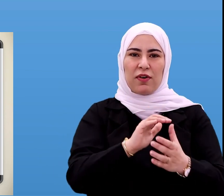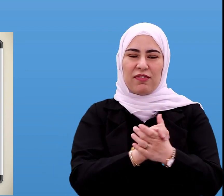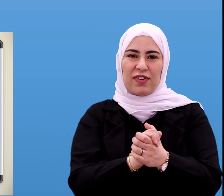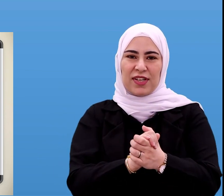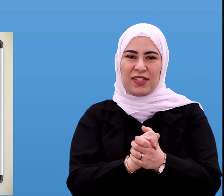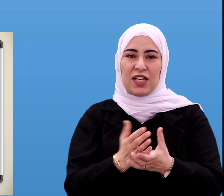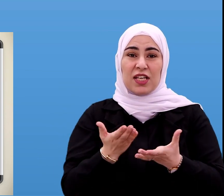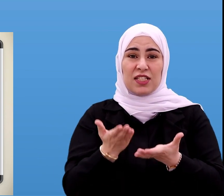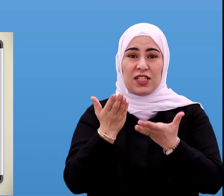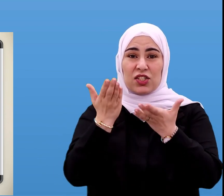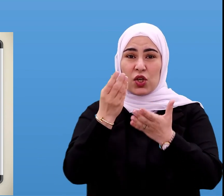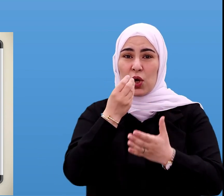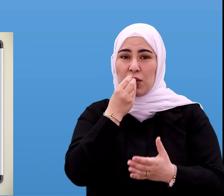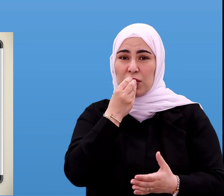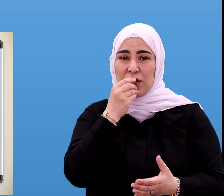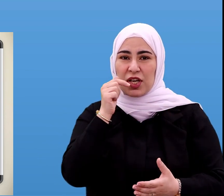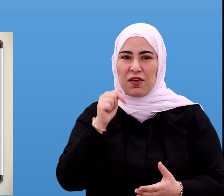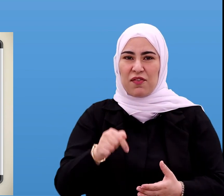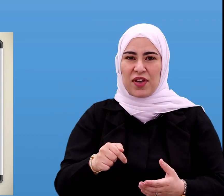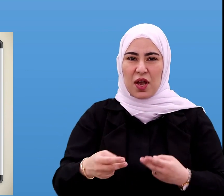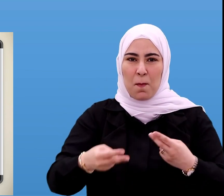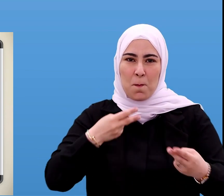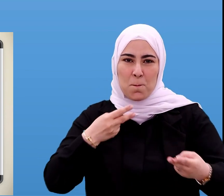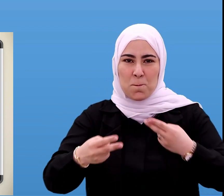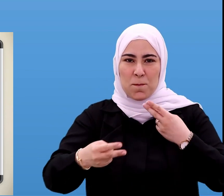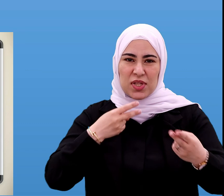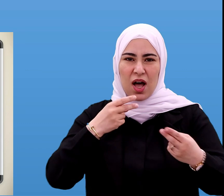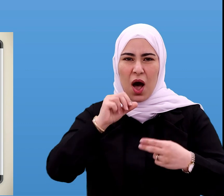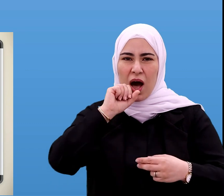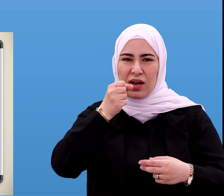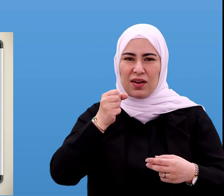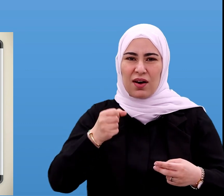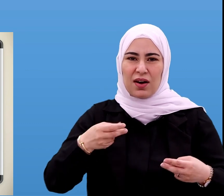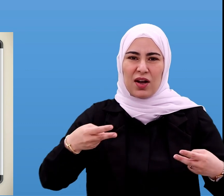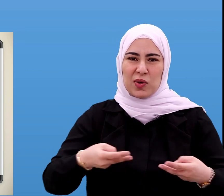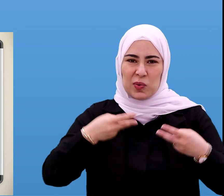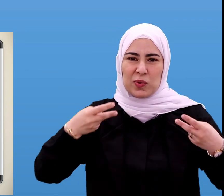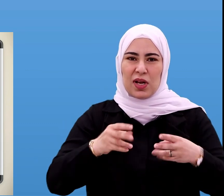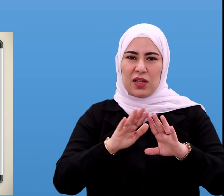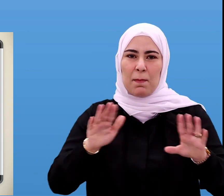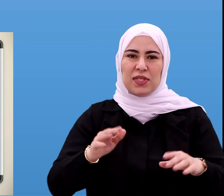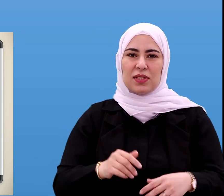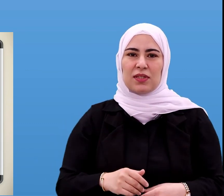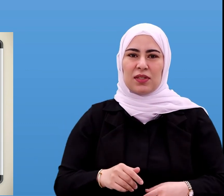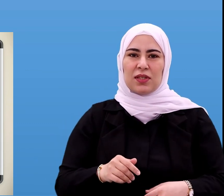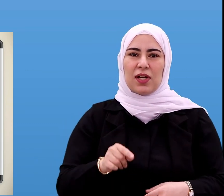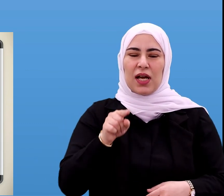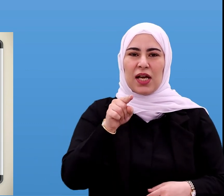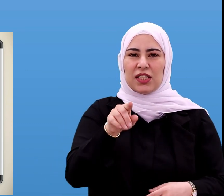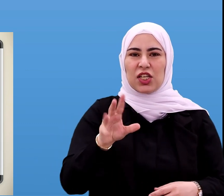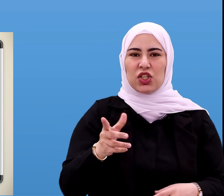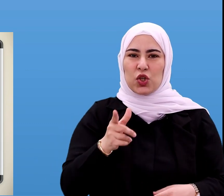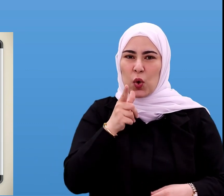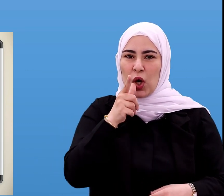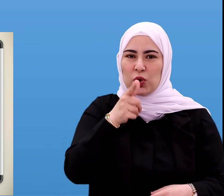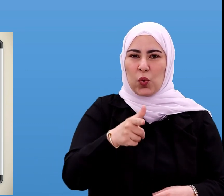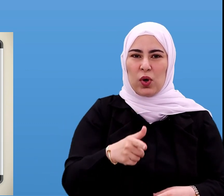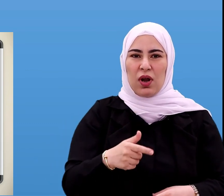suggested eating at a vegetarian restaurant. What would you say? For example, I prefer